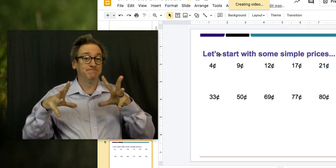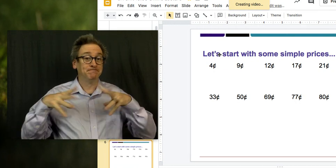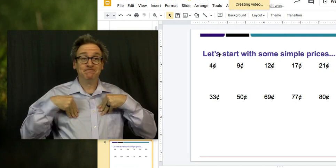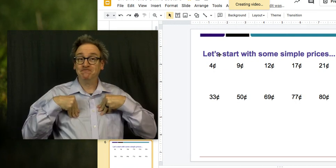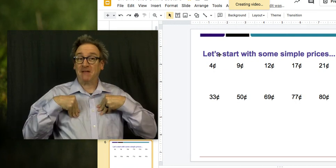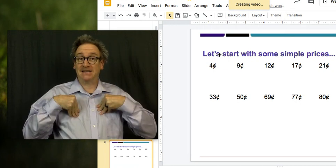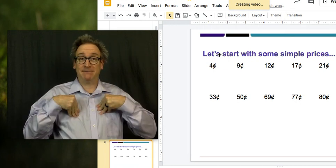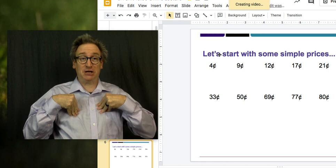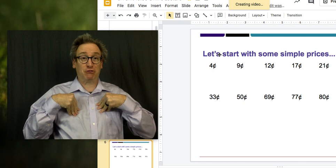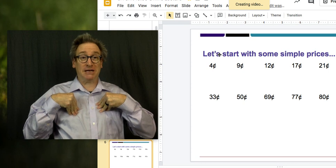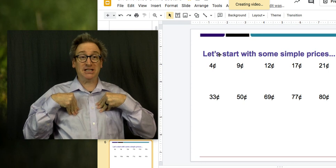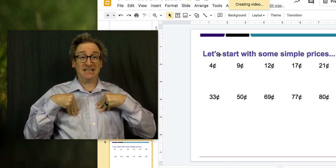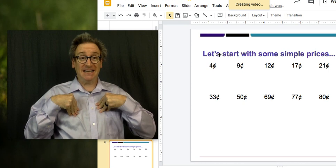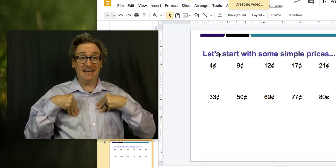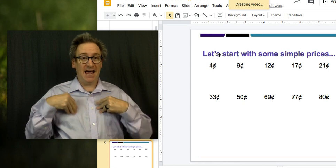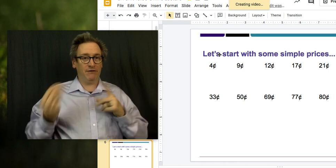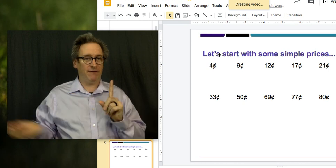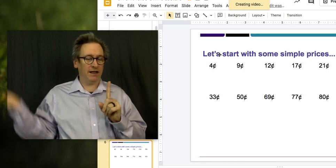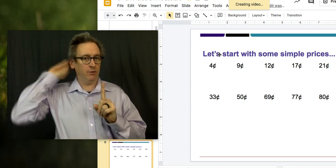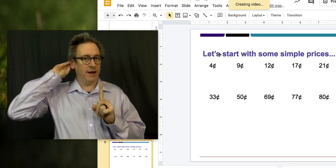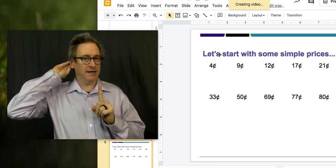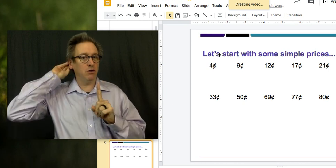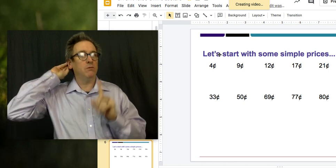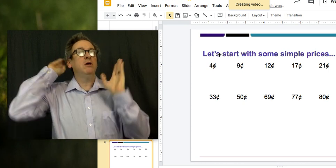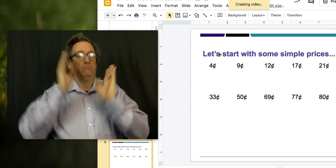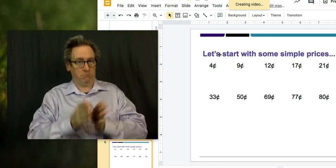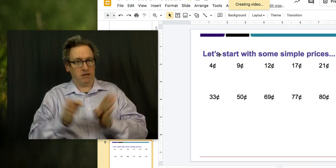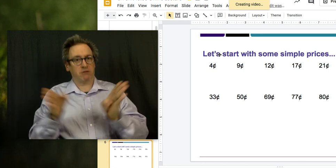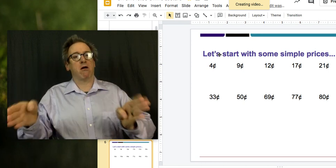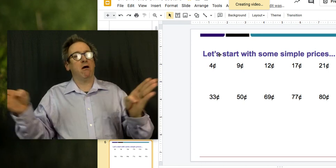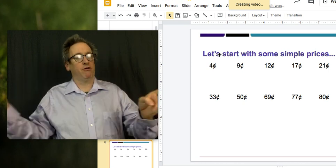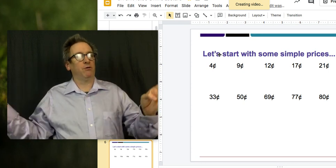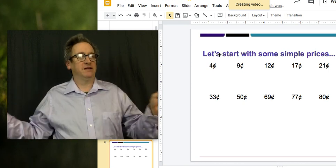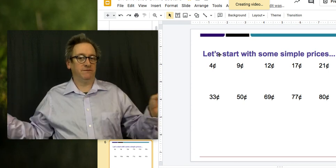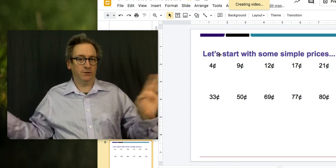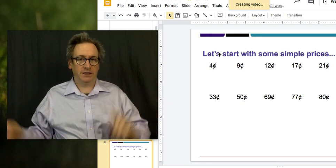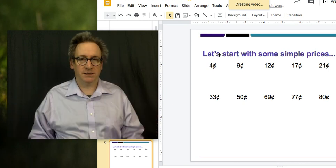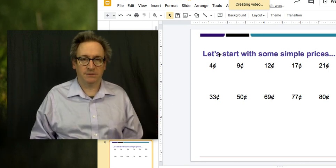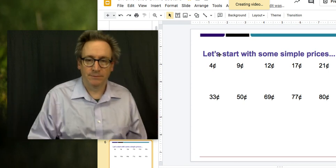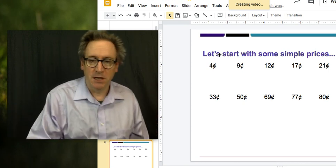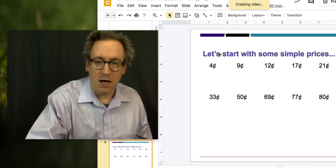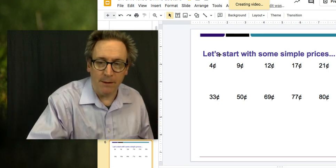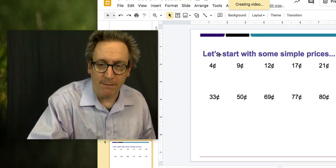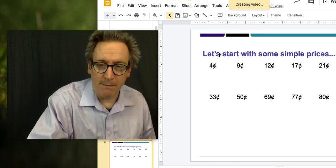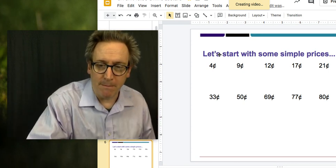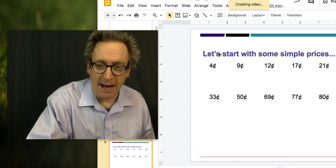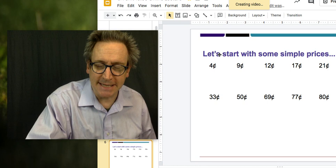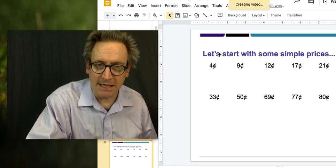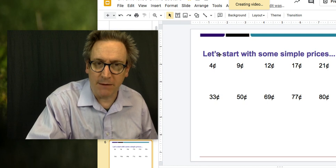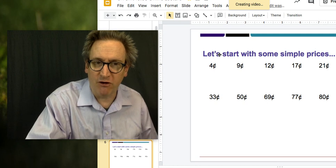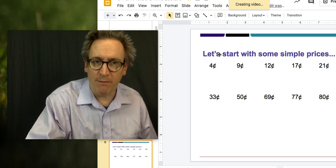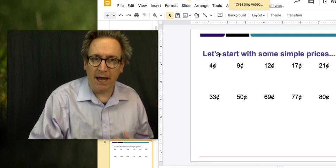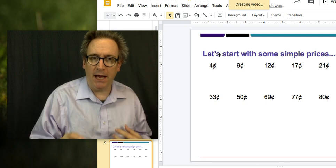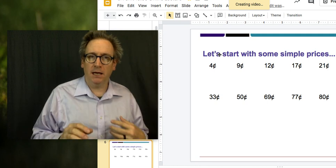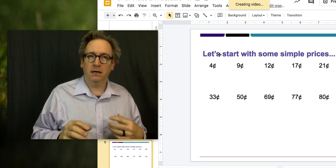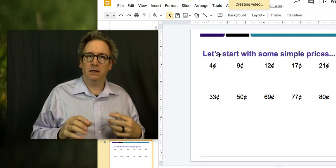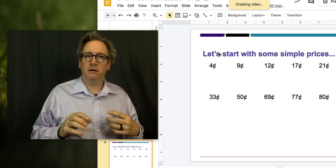you, accept it graciously, and file it away as, oh, there are other ways of doing this. I tend to come